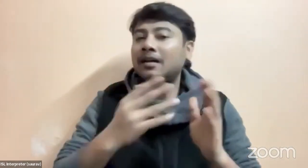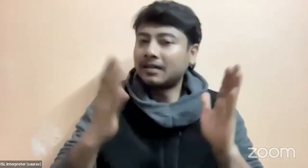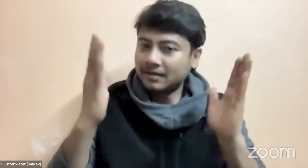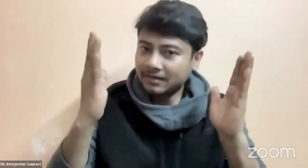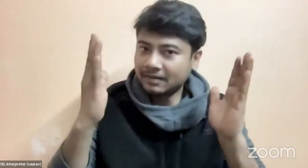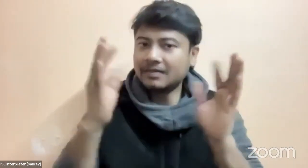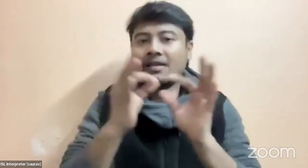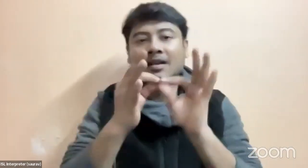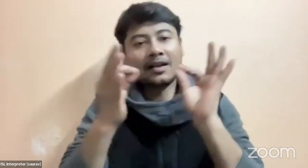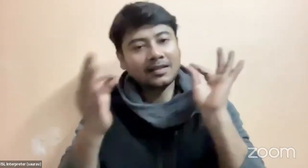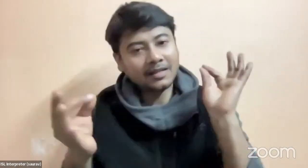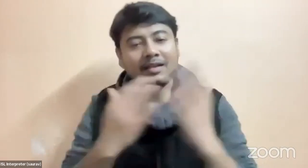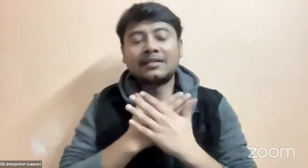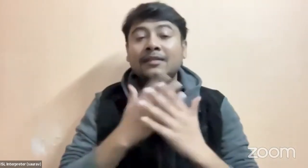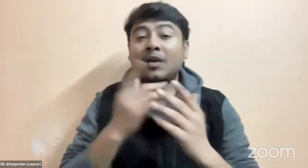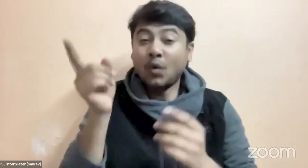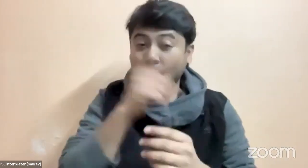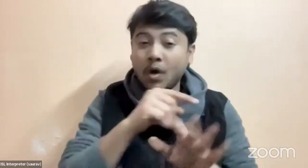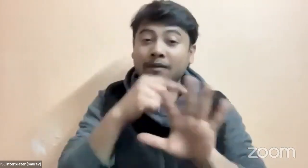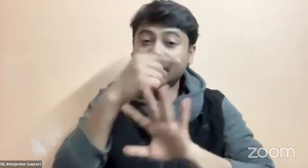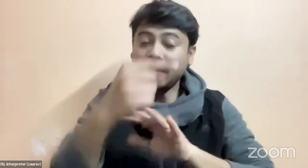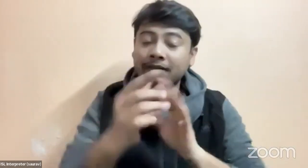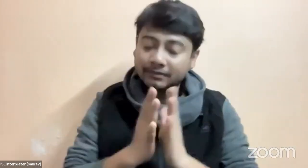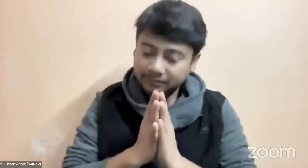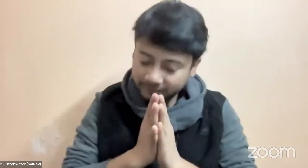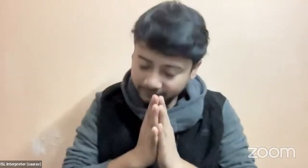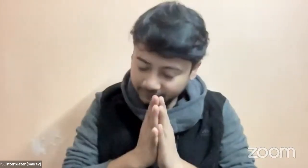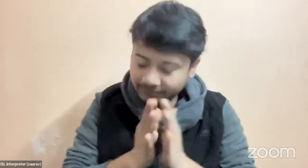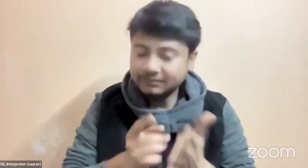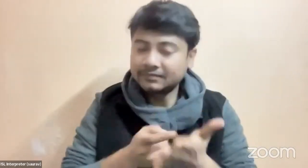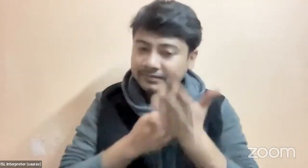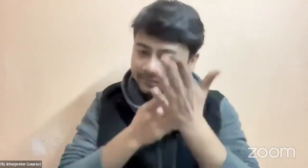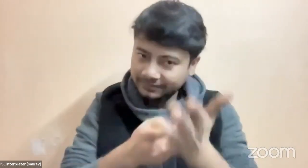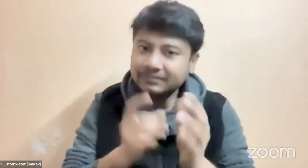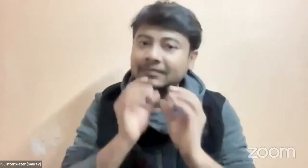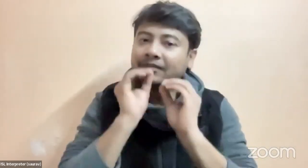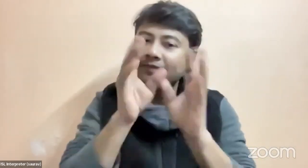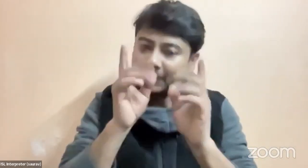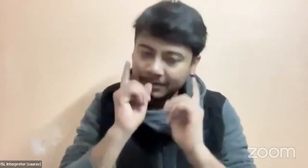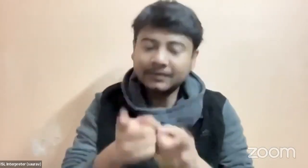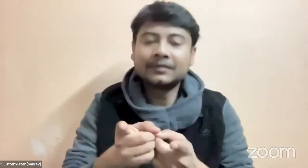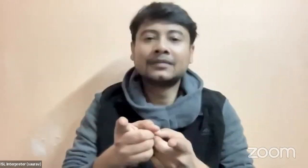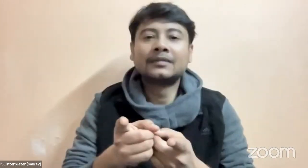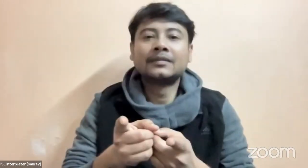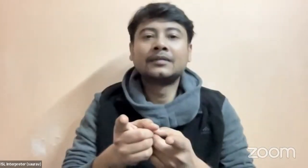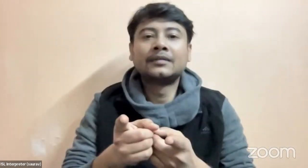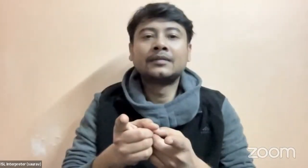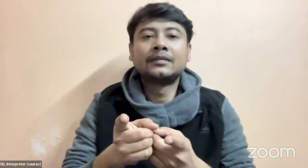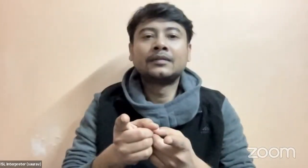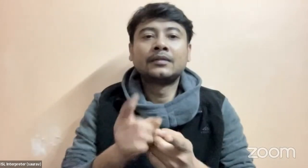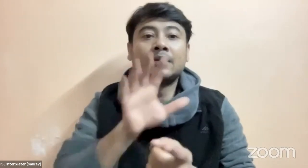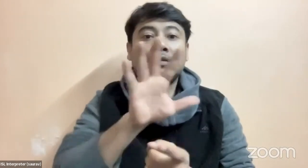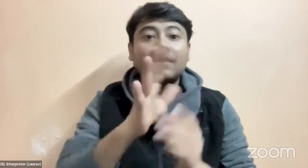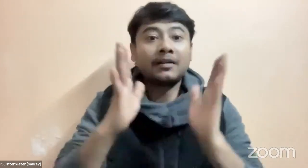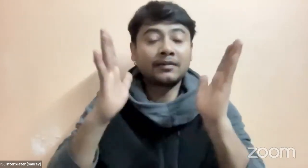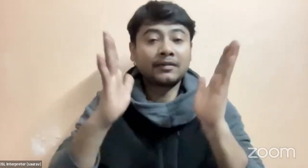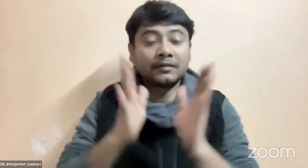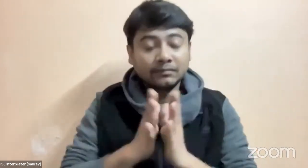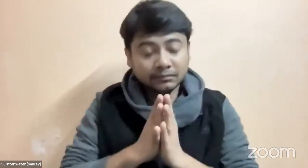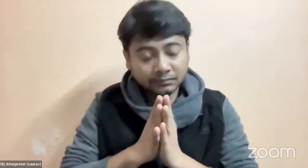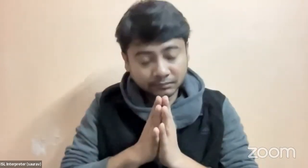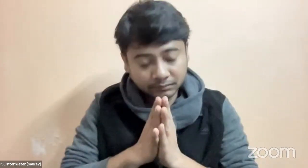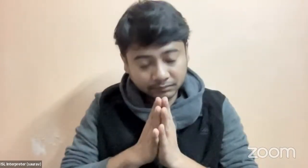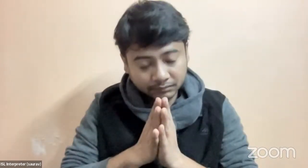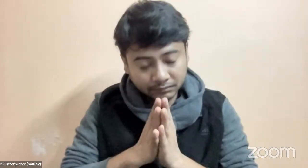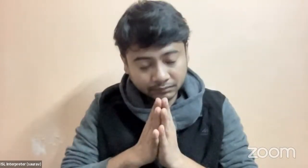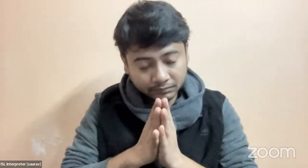pray to them. Because when we pray to them, automatically we are